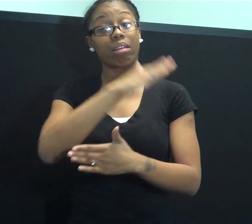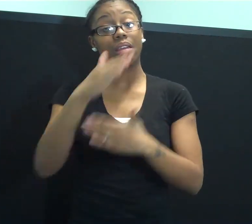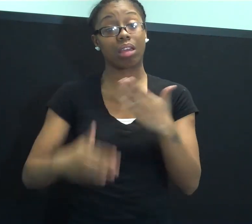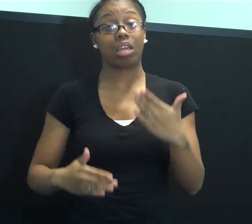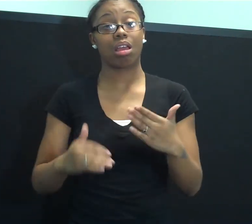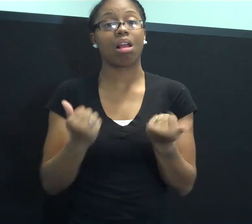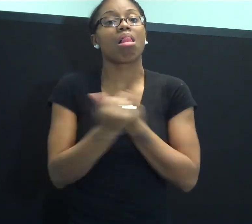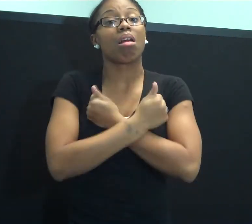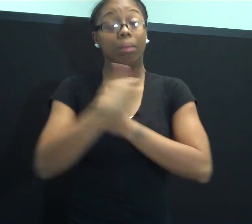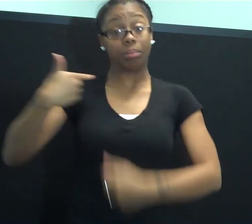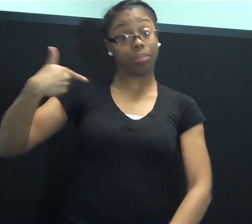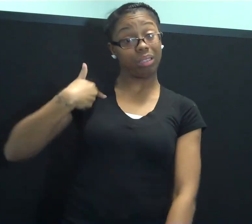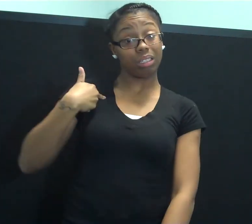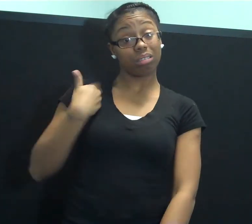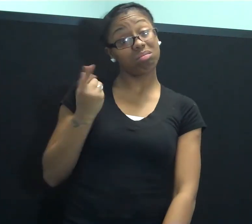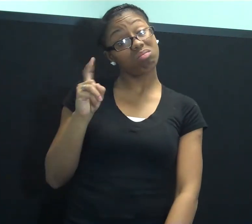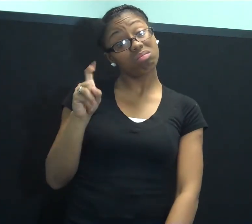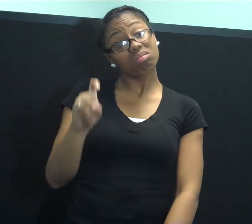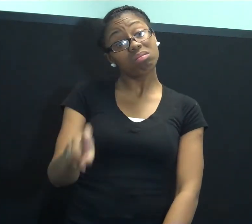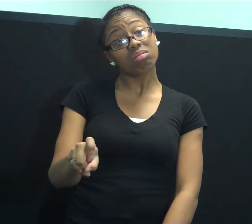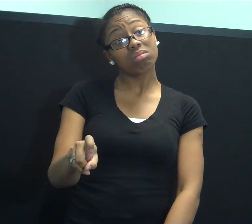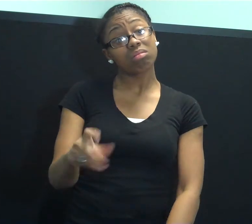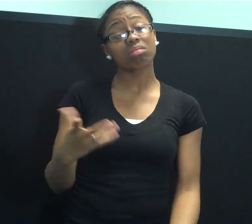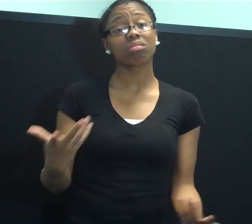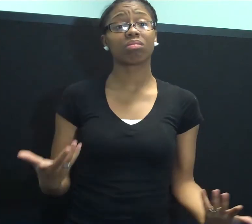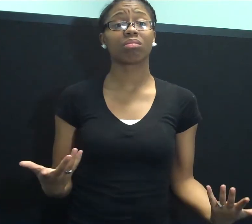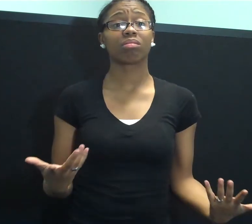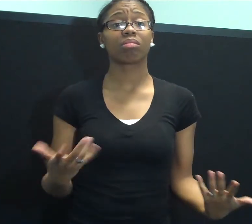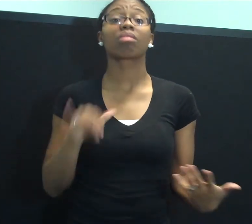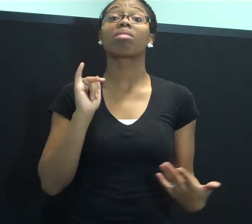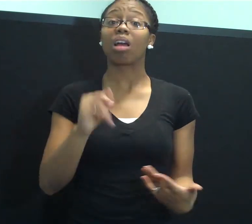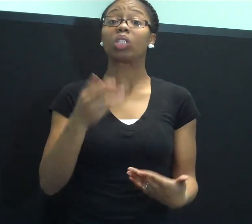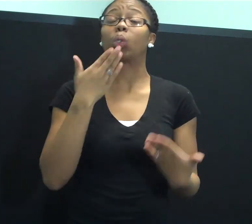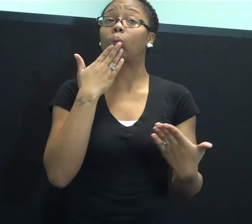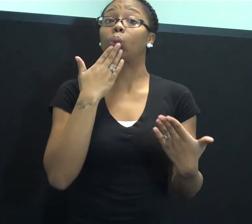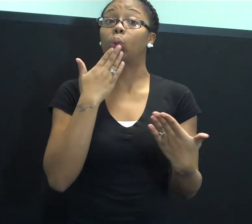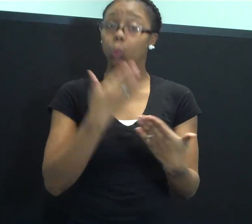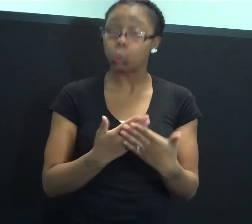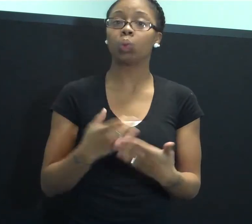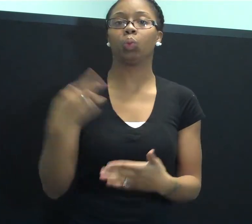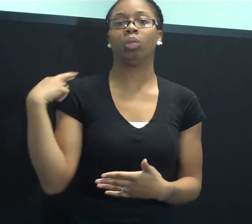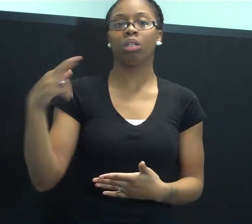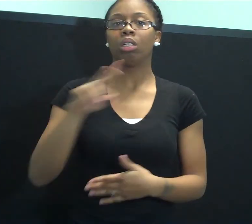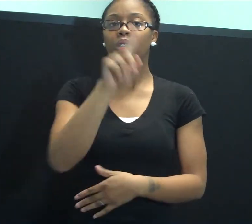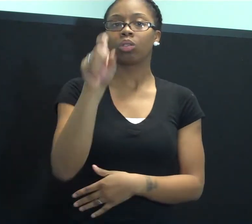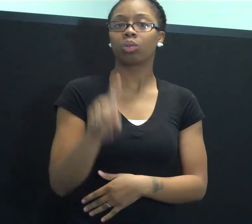me? A great religious question of Buddhist form.